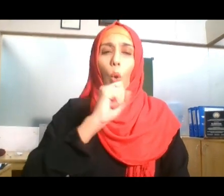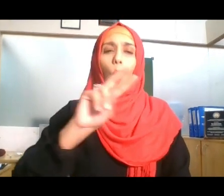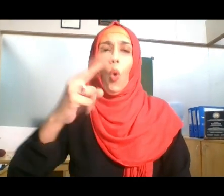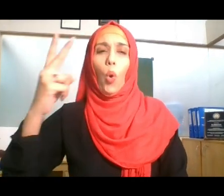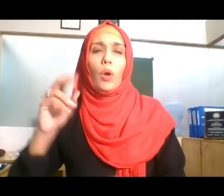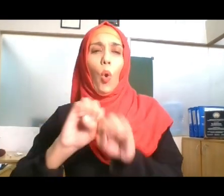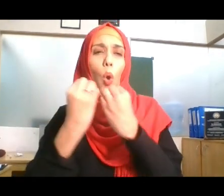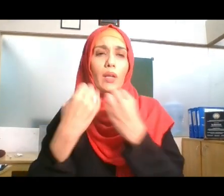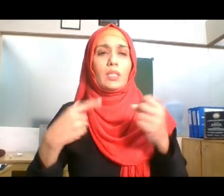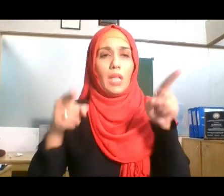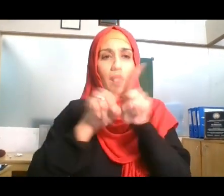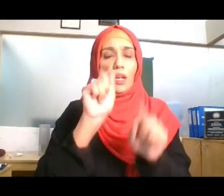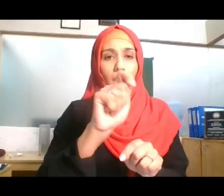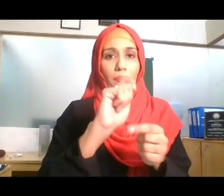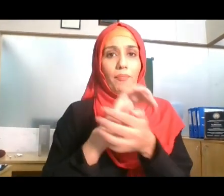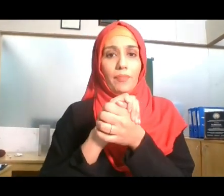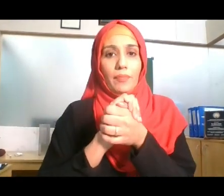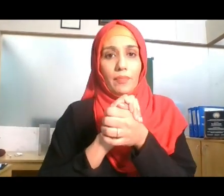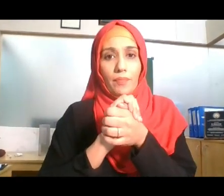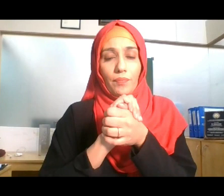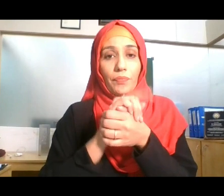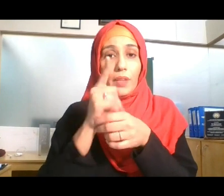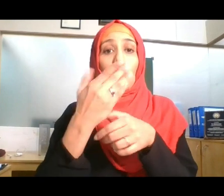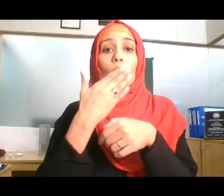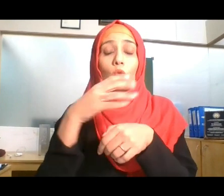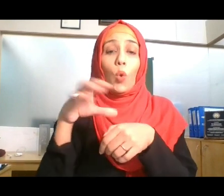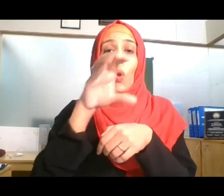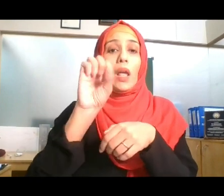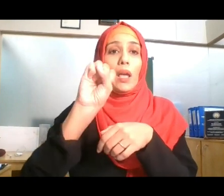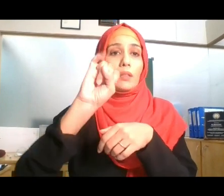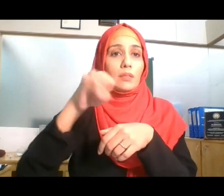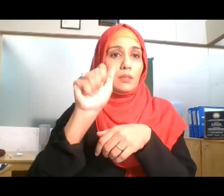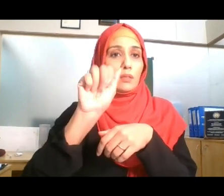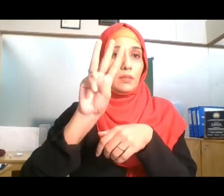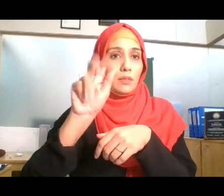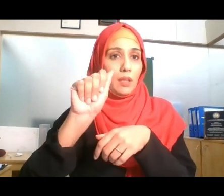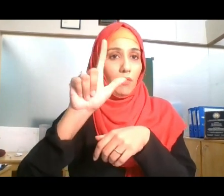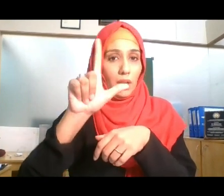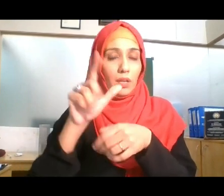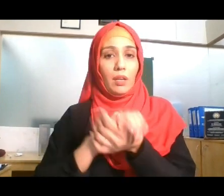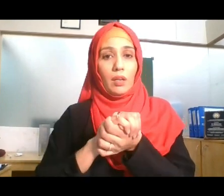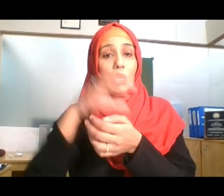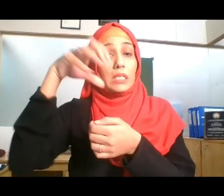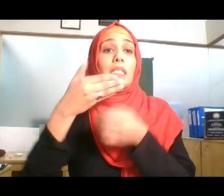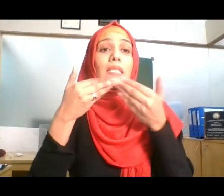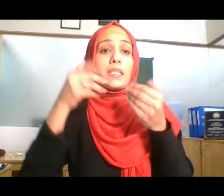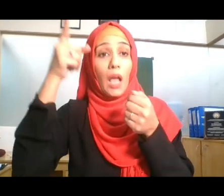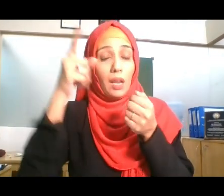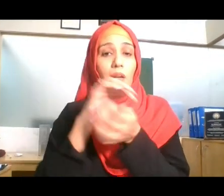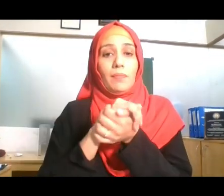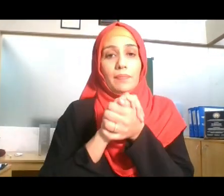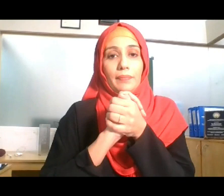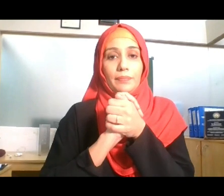as well, is this flagship school in Sujawal, which is a very small district in the province of Sindh.